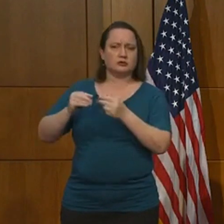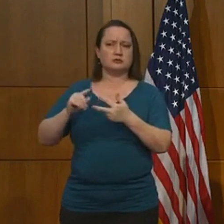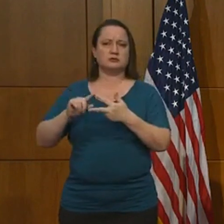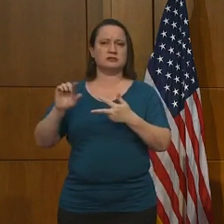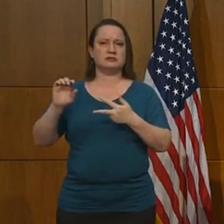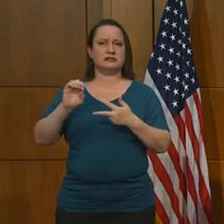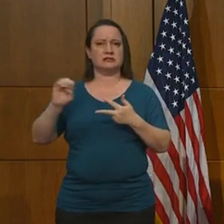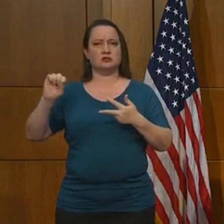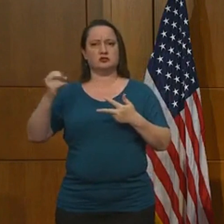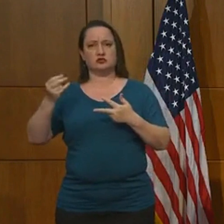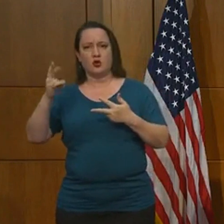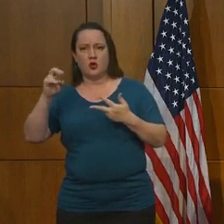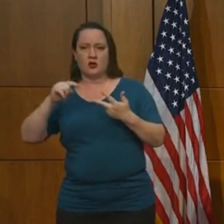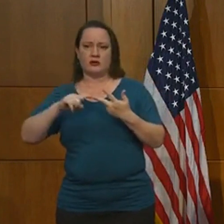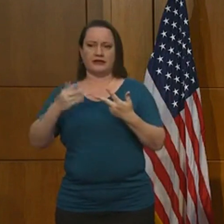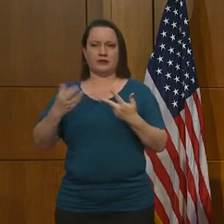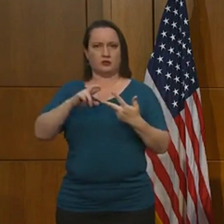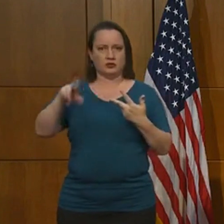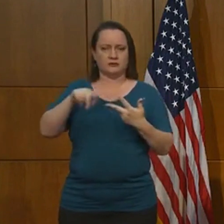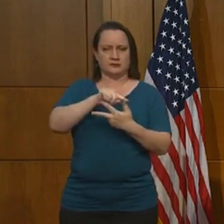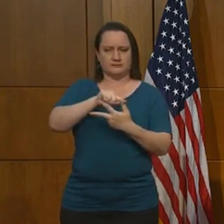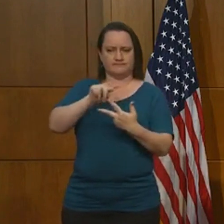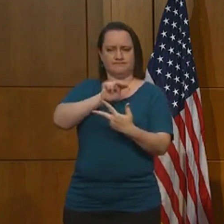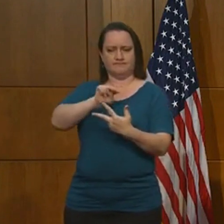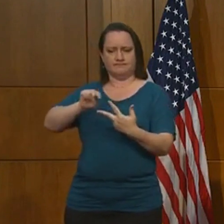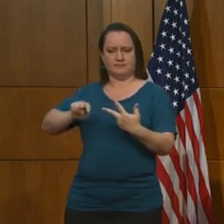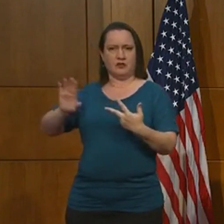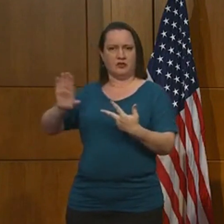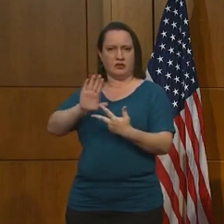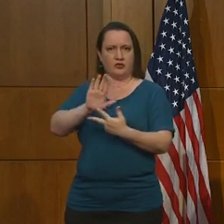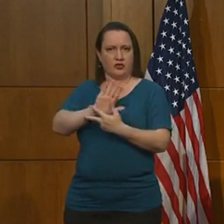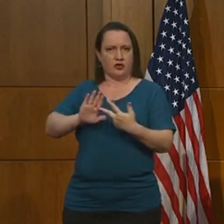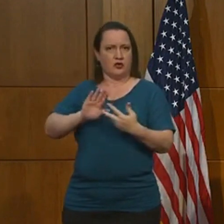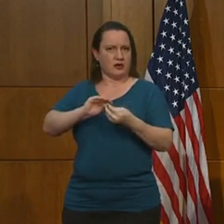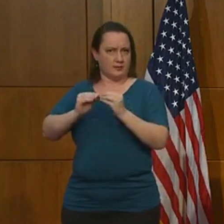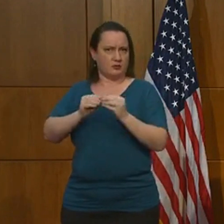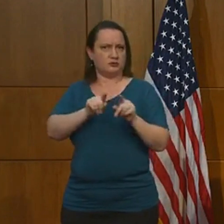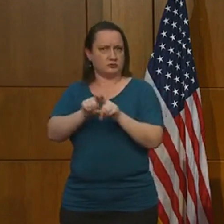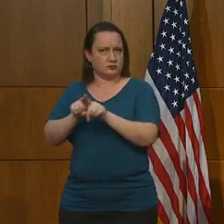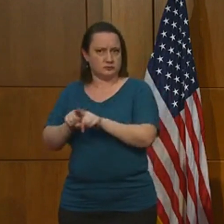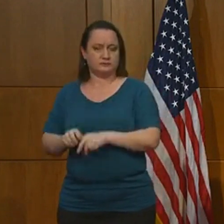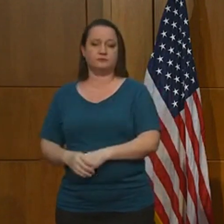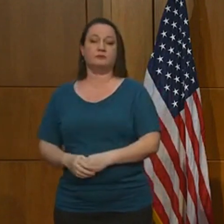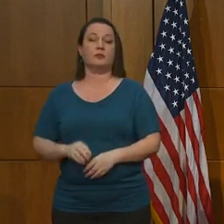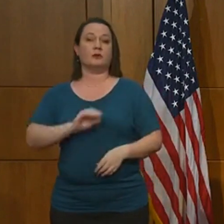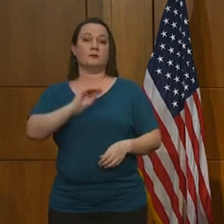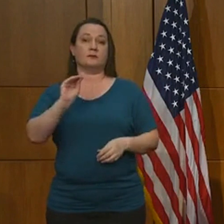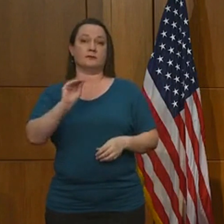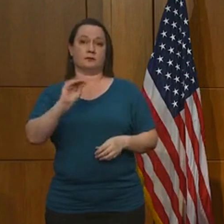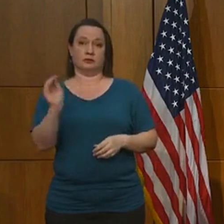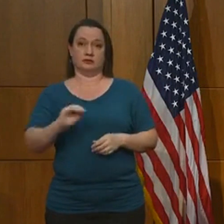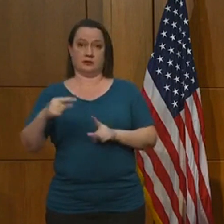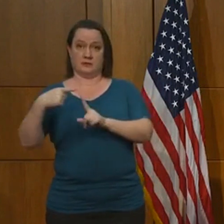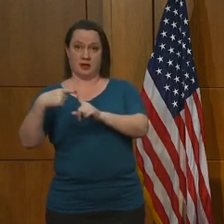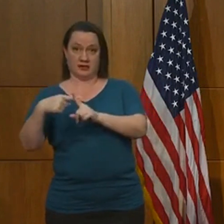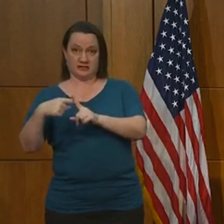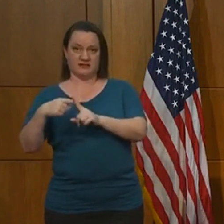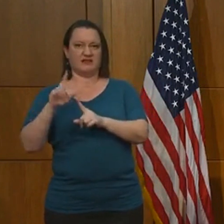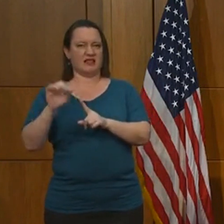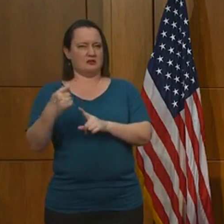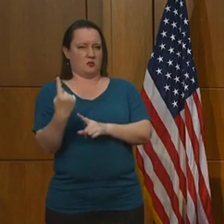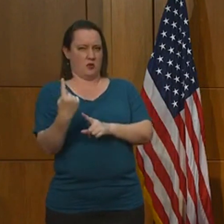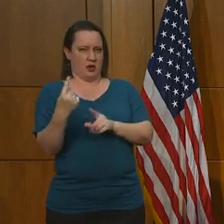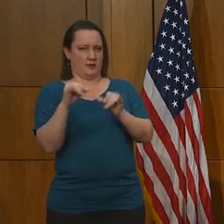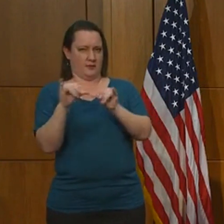Eastern Shore and here in Richmond. In addition to the percent positivity, we also use other